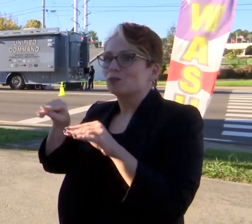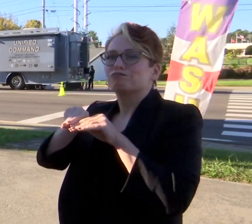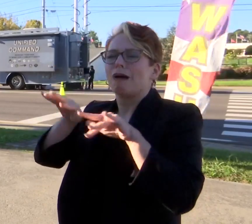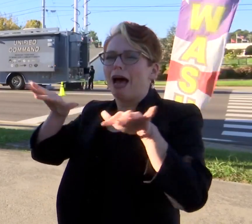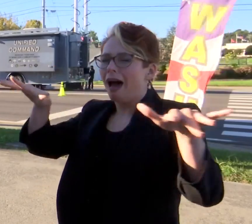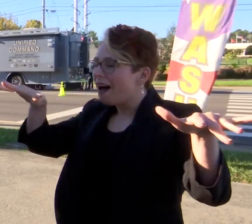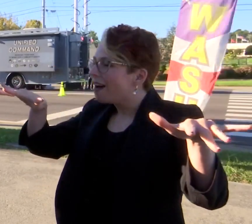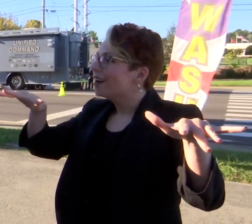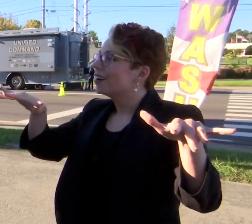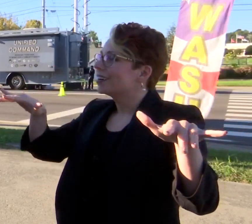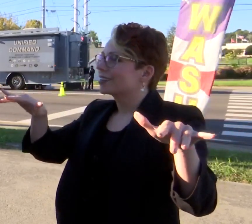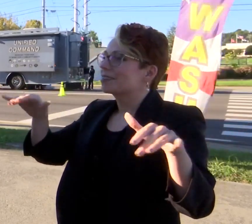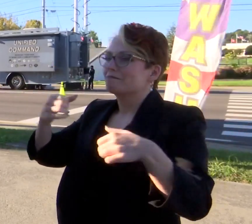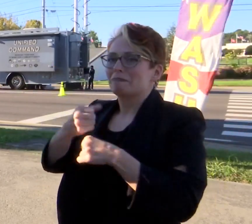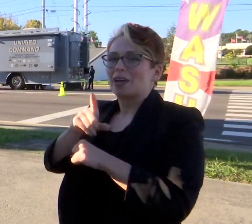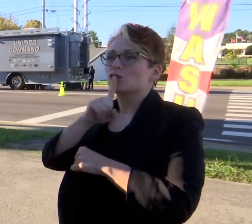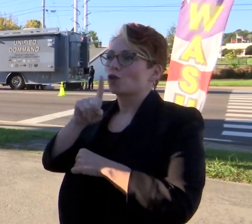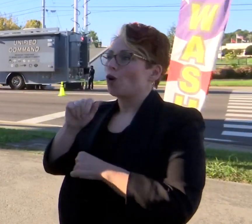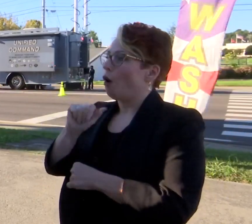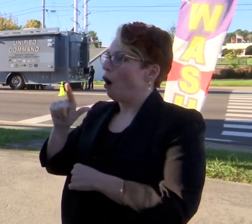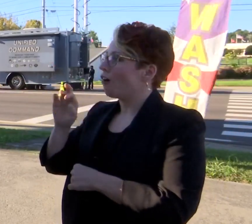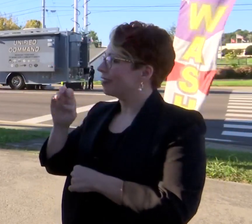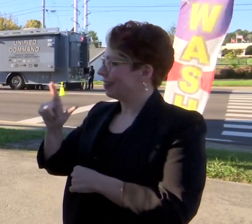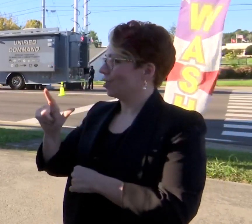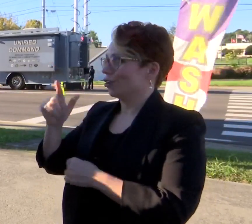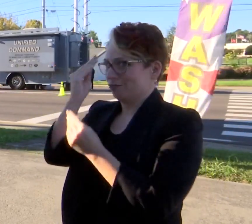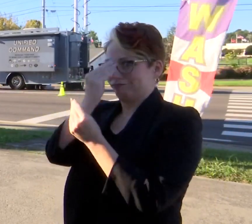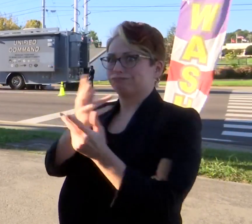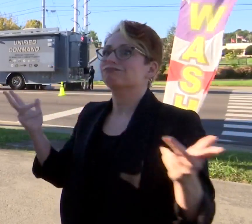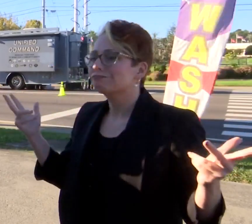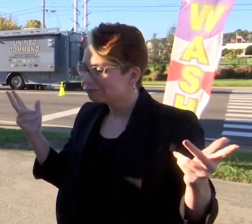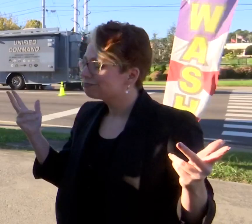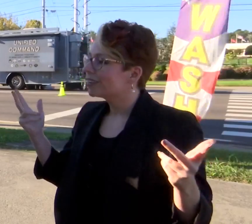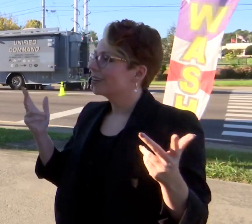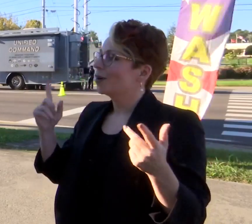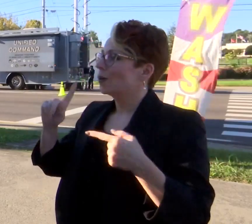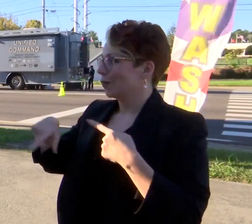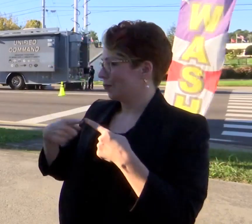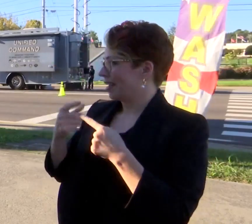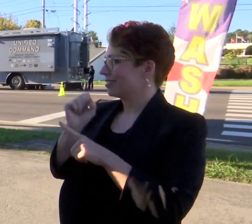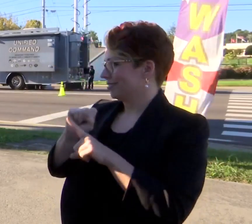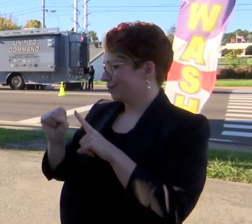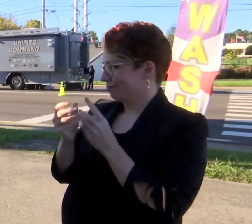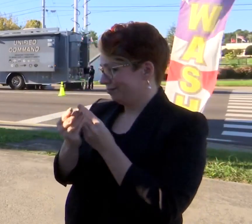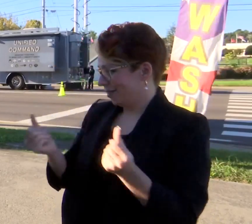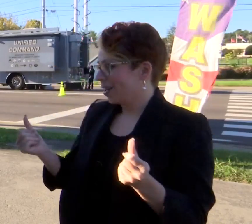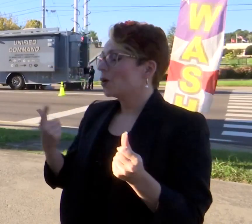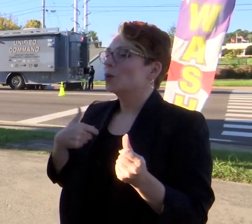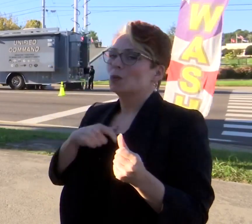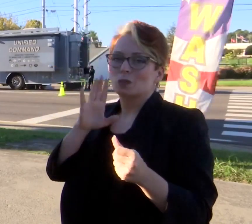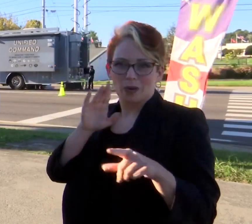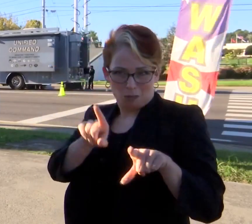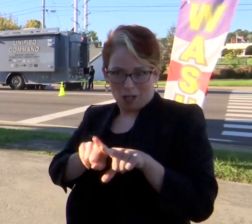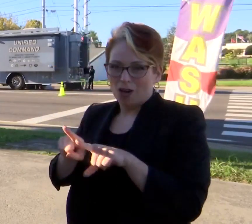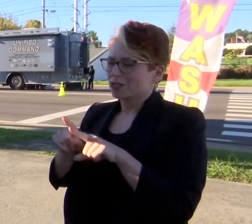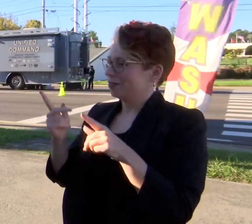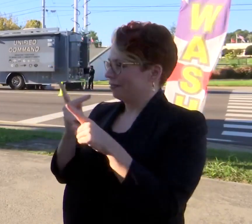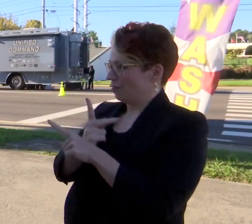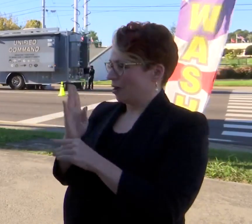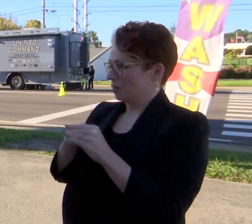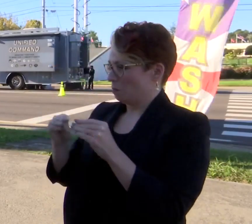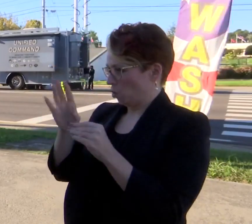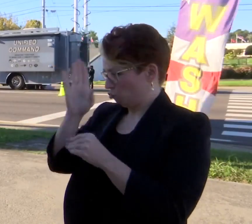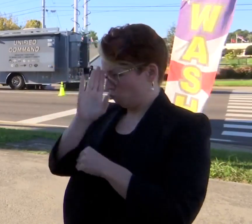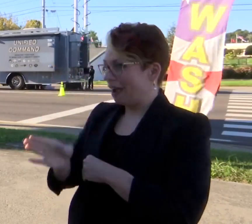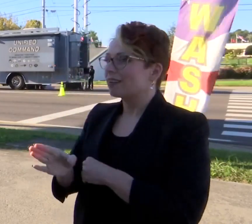into the area. The situation has been resolved, but we'll also figure out some other mechanisms, more direct mechanisms to alert people.